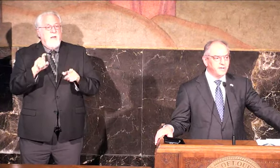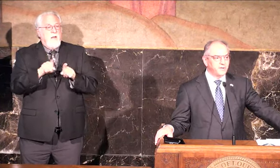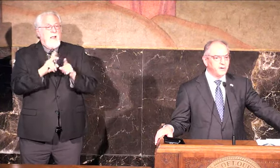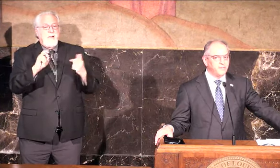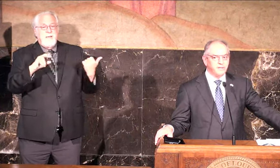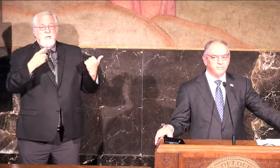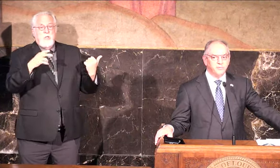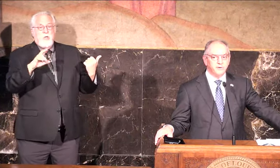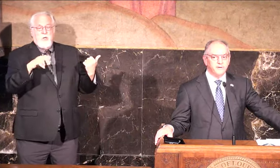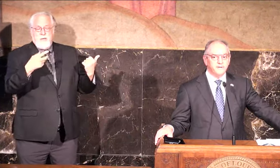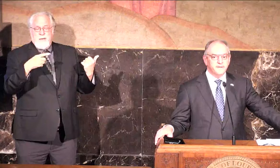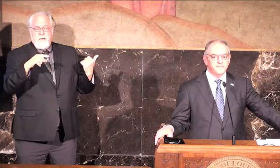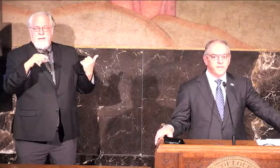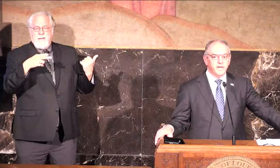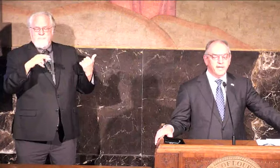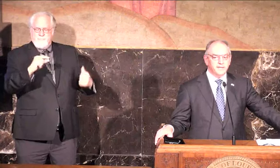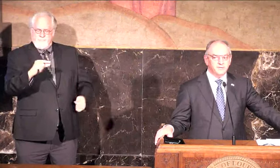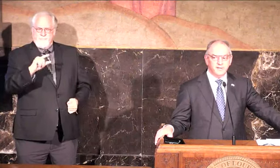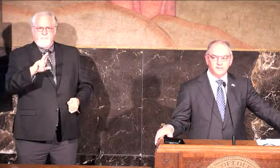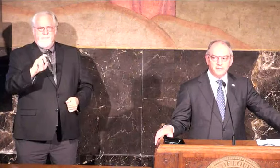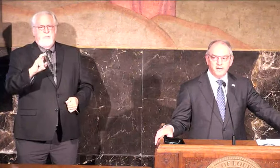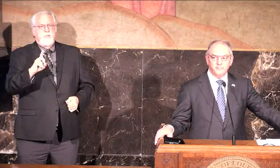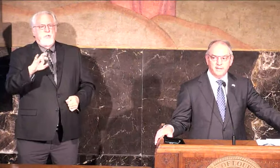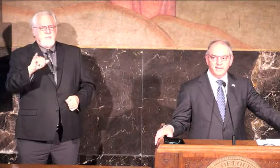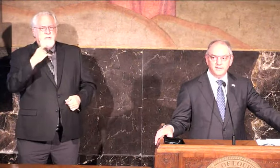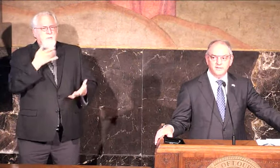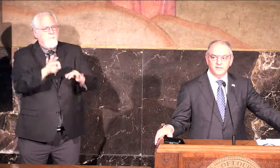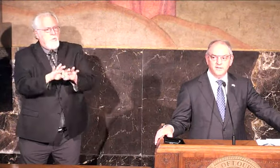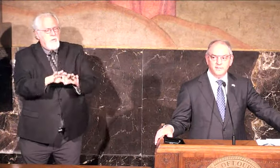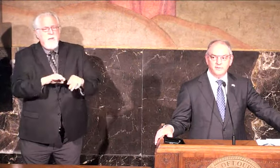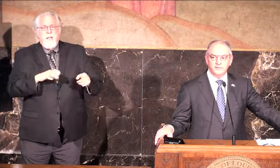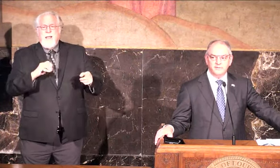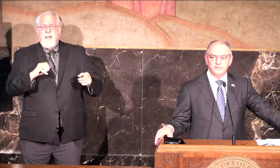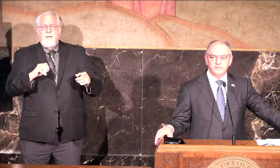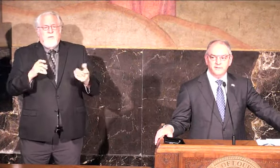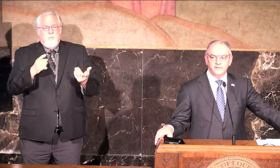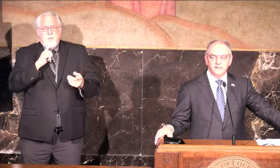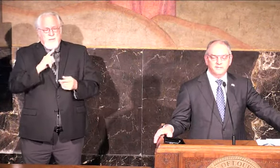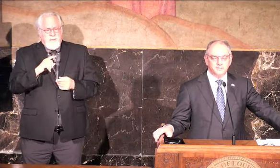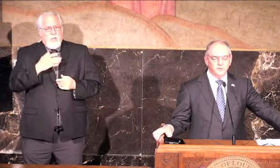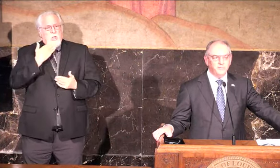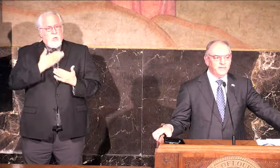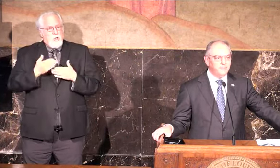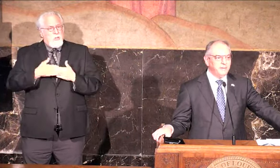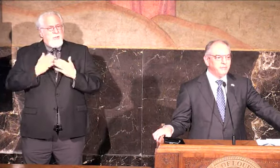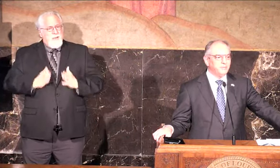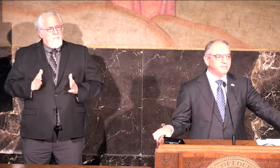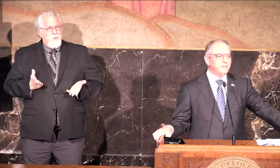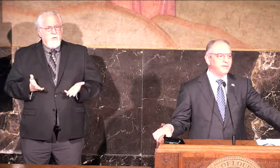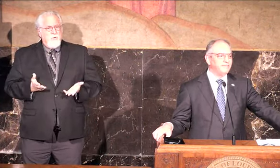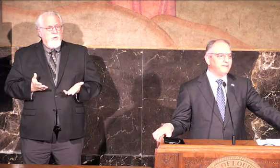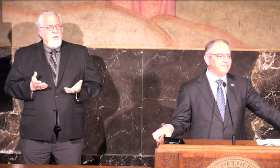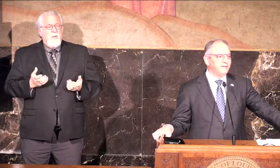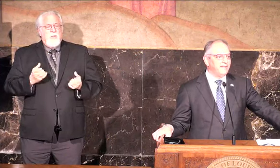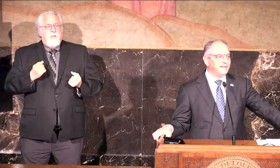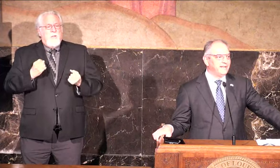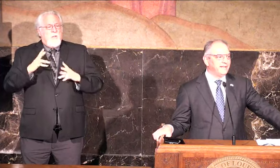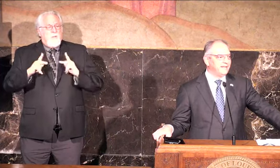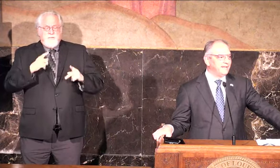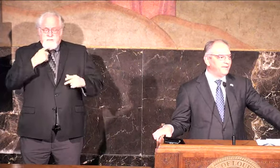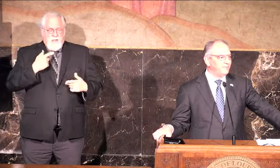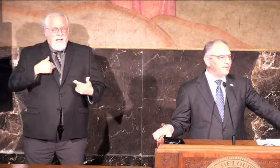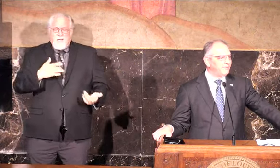it's just incredibly important. And it's about being a good neighbor. And so many people will say, well, I feel